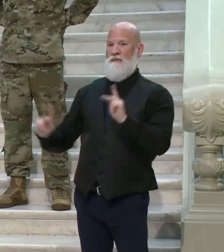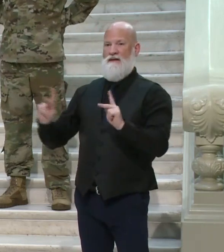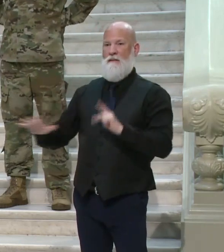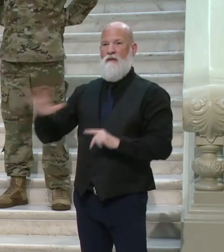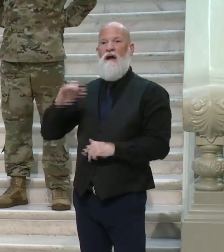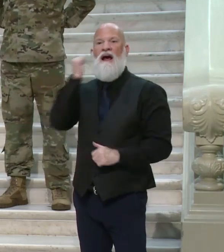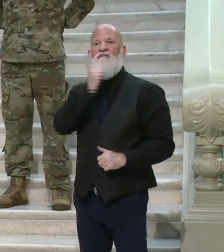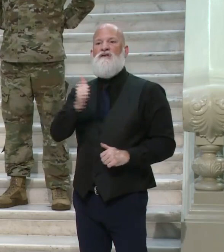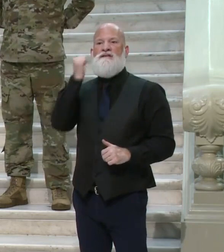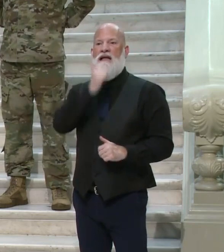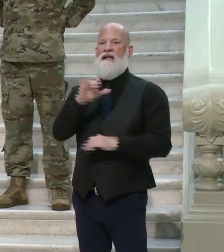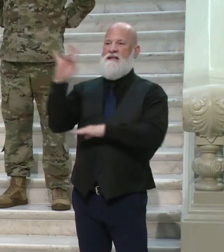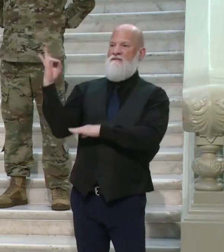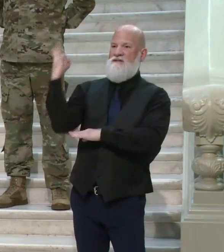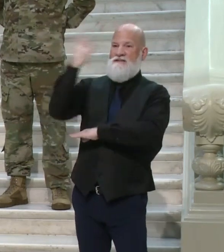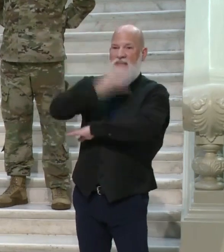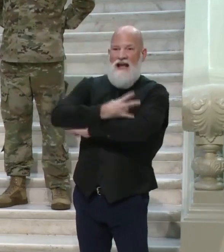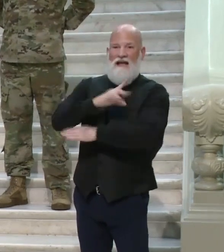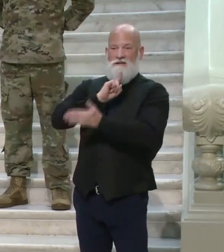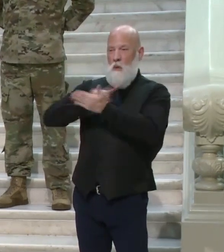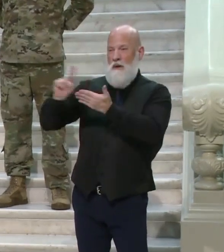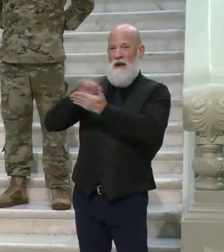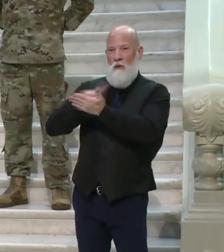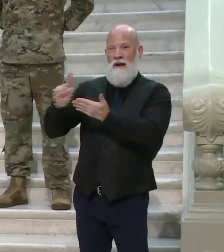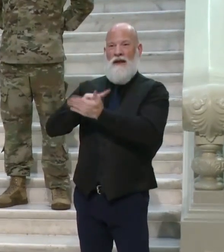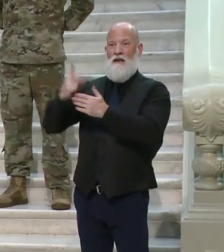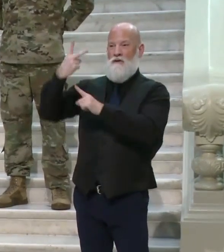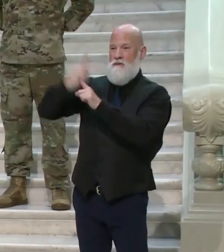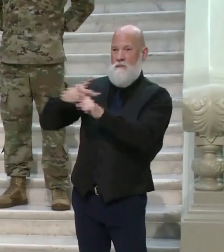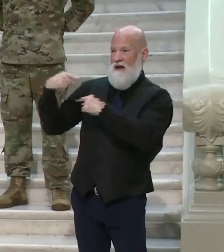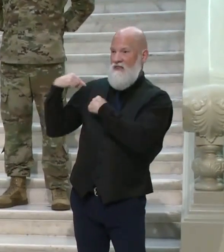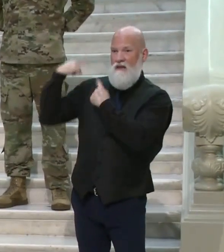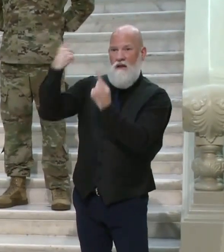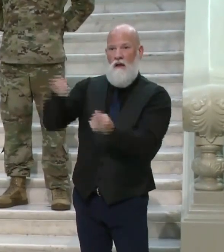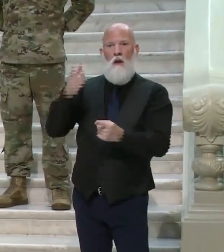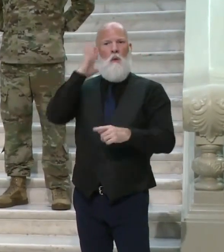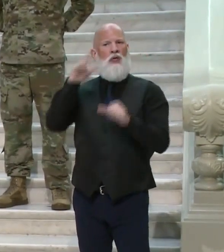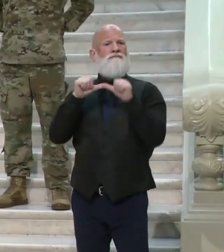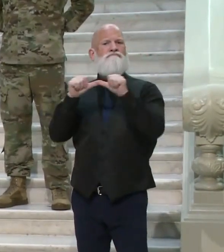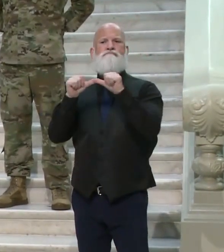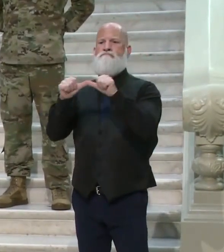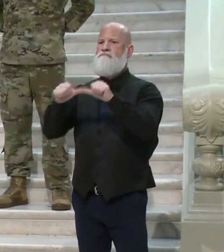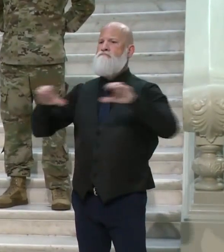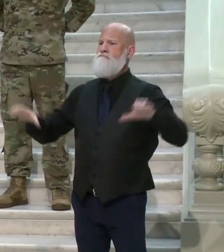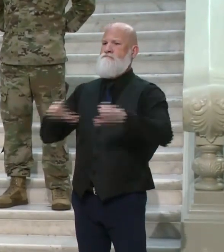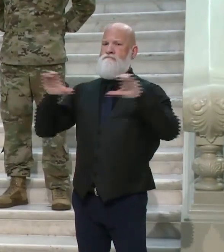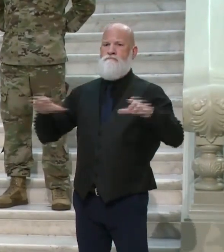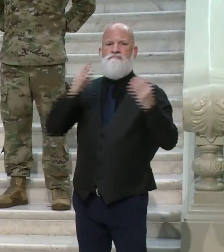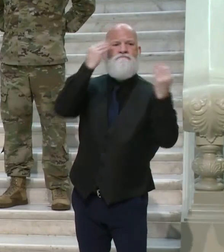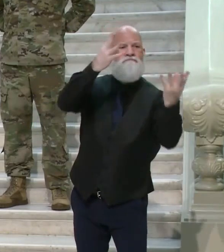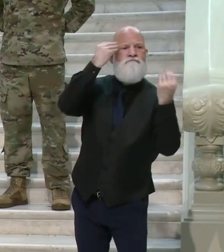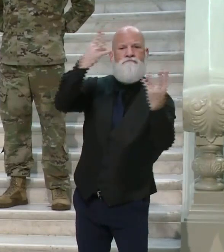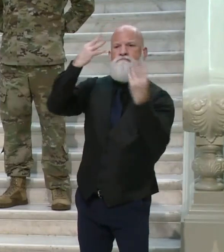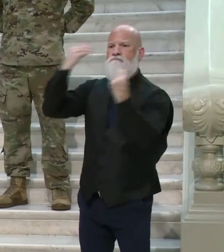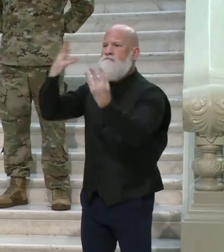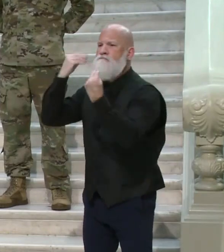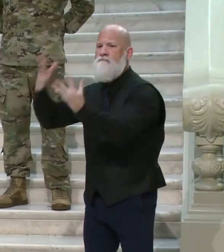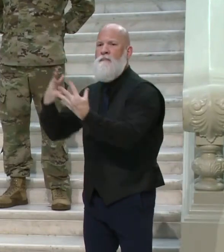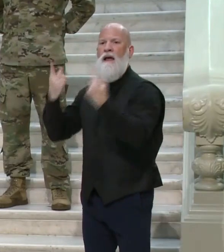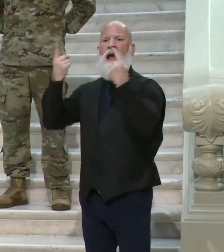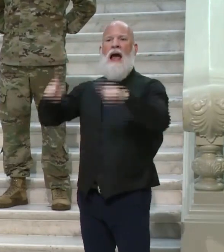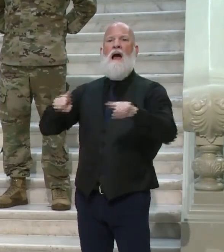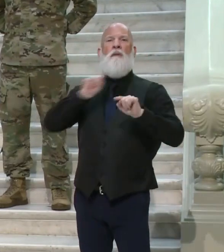2 months now. We're going to continue to do that so we know what's going on the ground and see where we are. But we're going to be making some